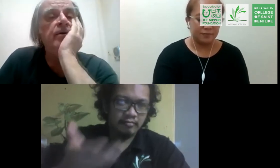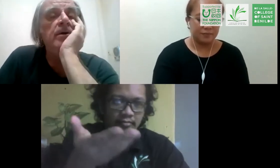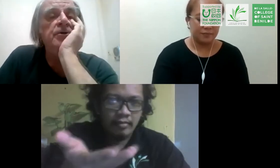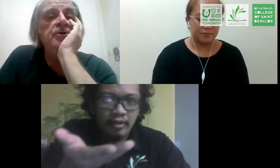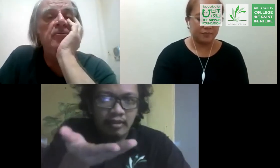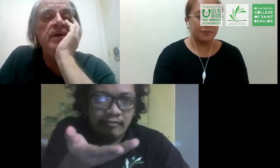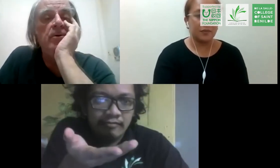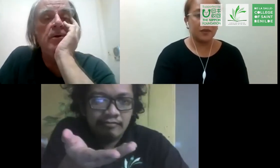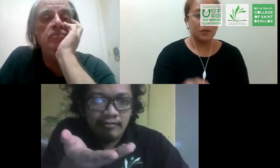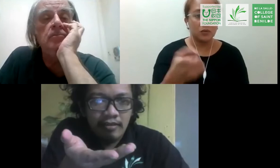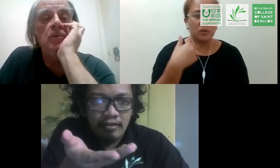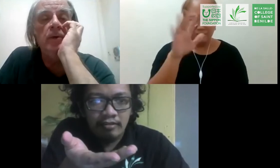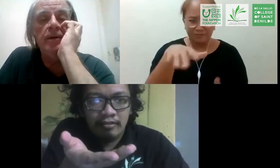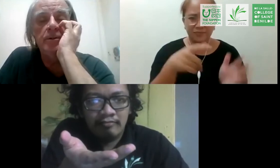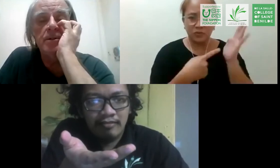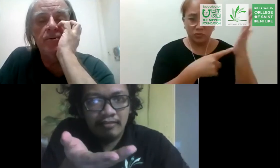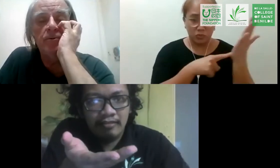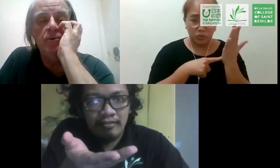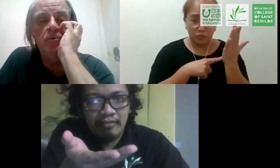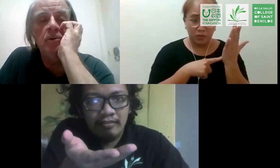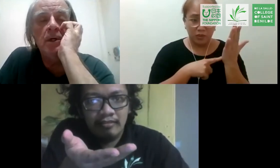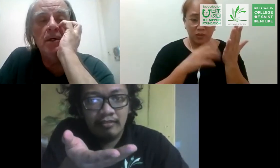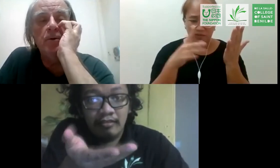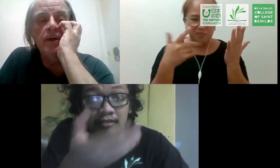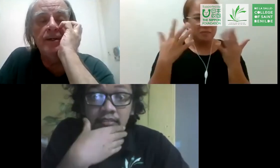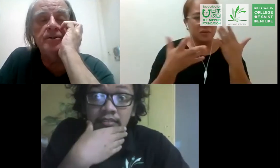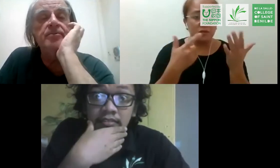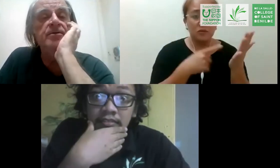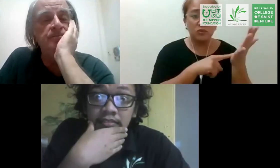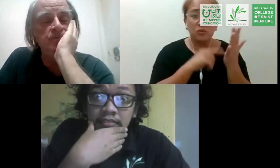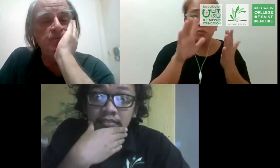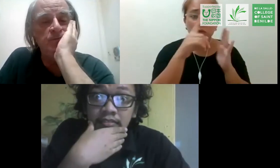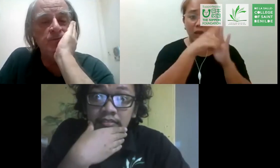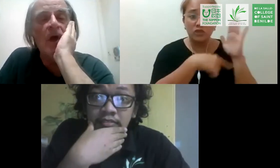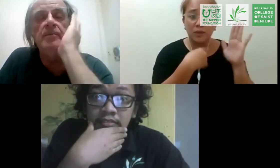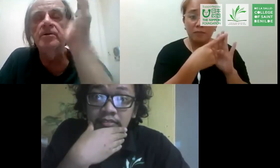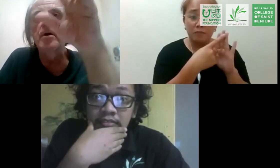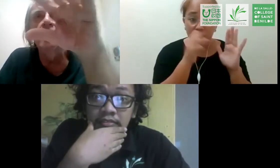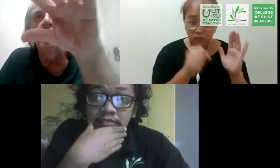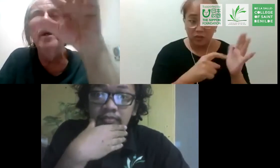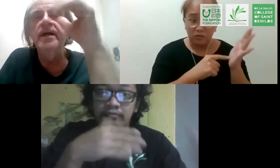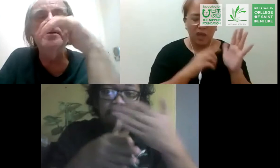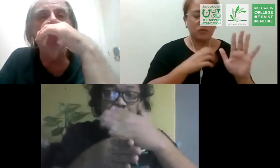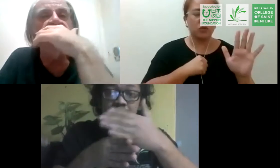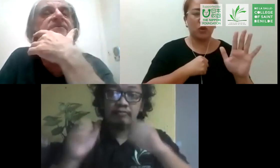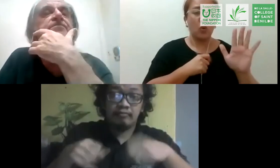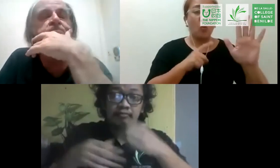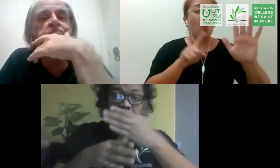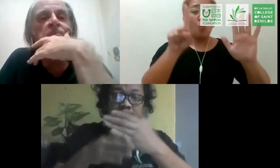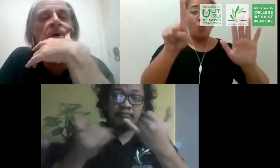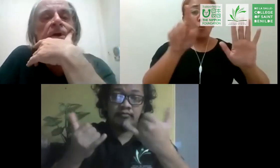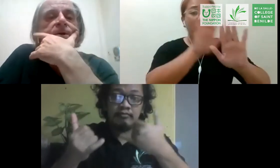All right, you want to show me your, we can just go through your hand shapes? I'm not sorry, your one-handed signs?